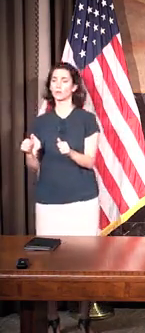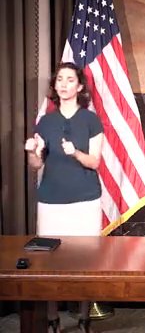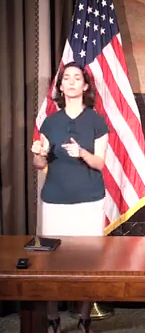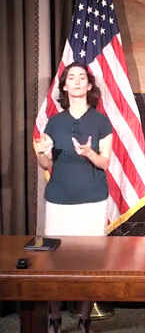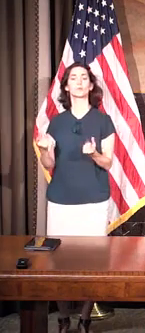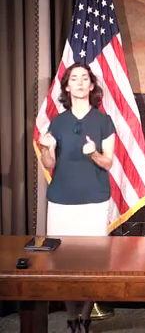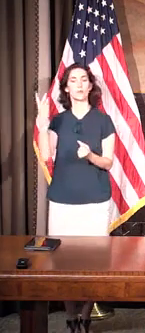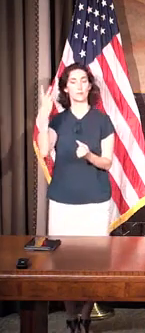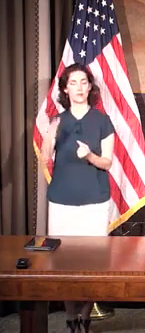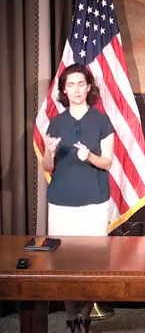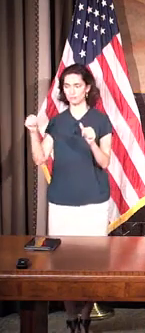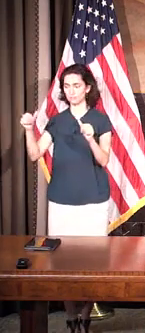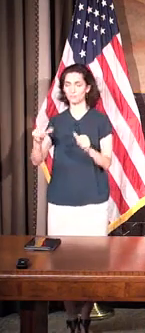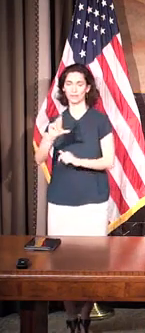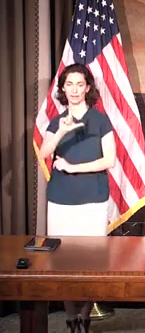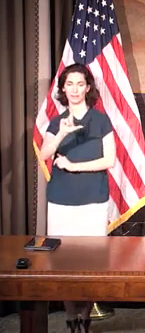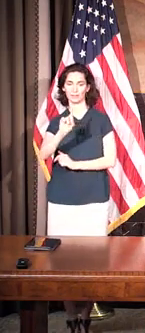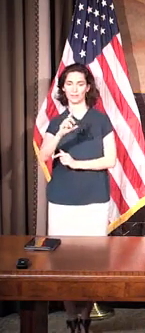ldh.la.gov/coronavirus.